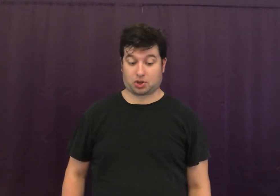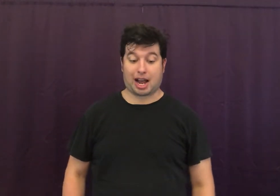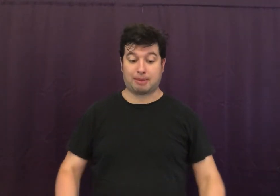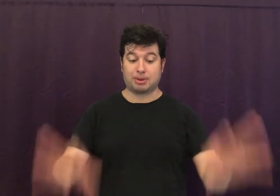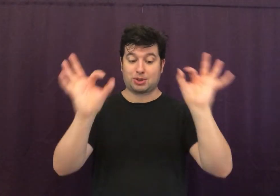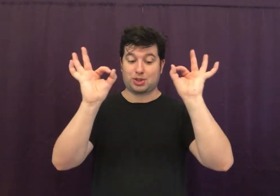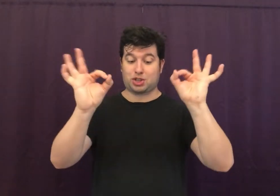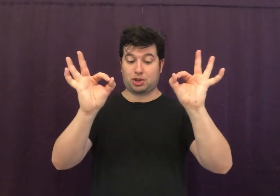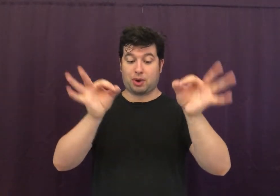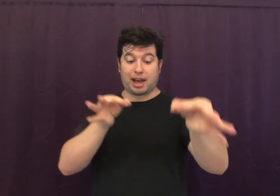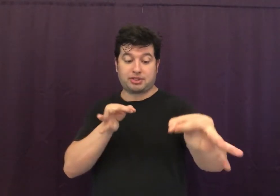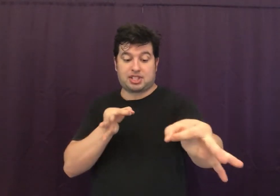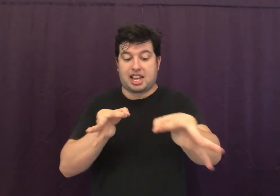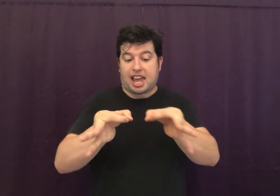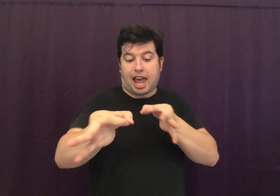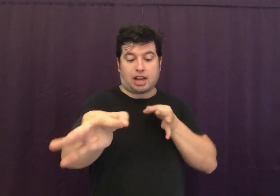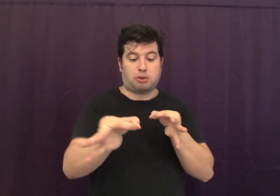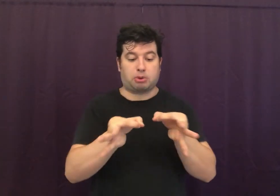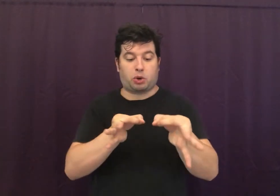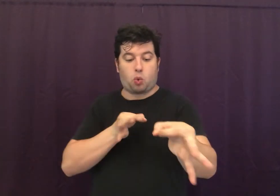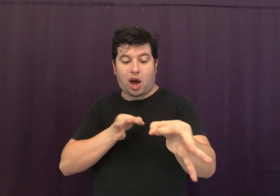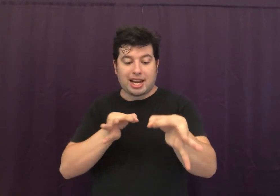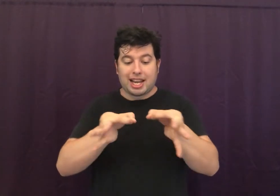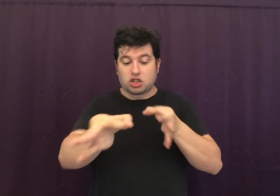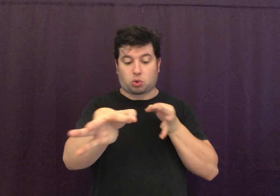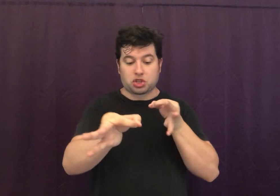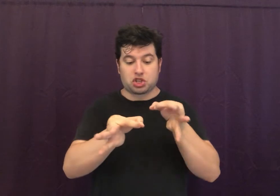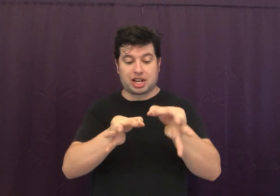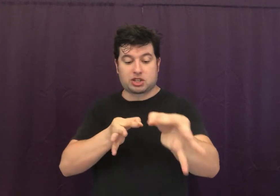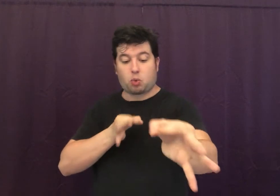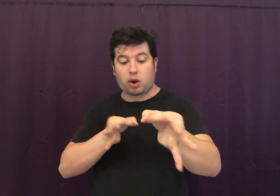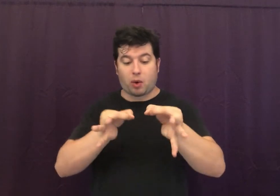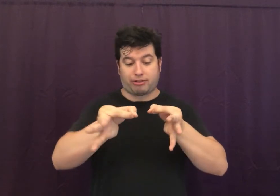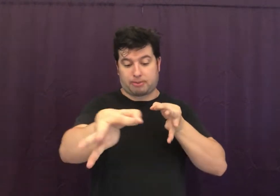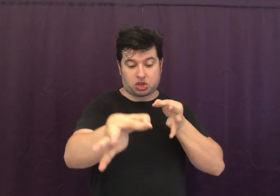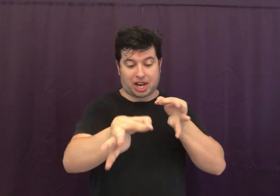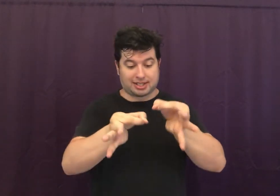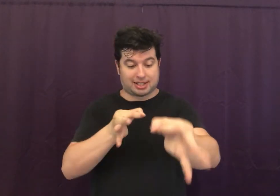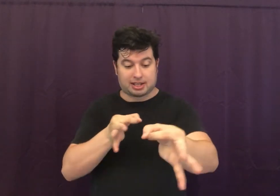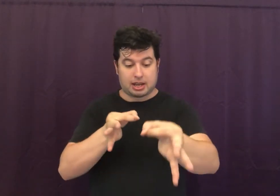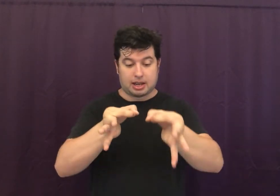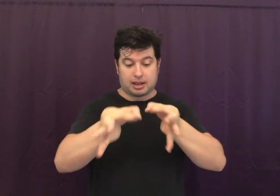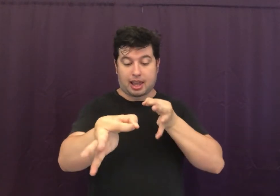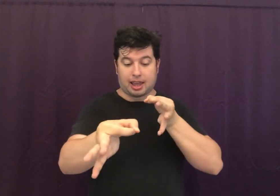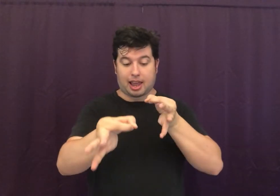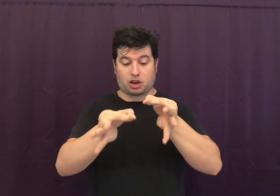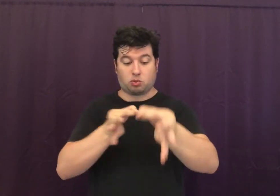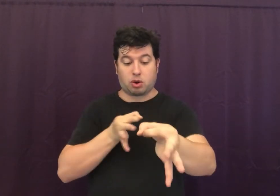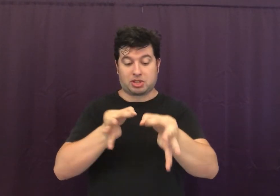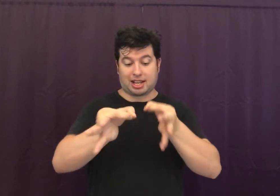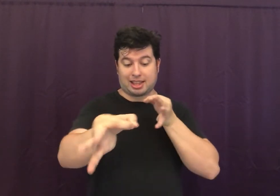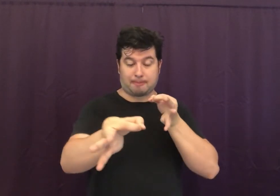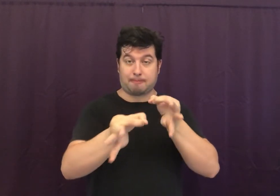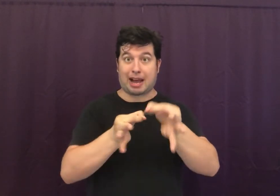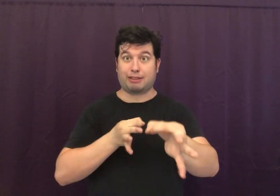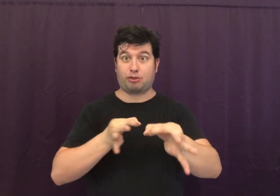Describe. 2 F's, and you bring one in towards your chest and one away from your chest. And you rotate them back and